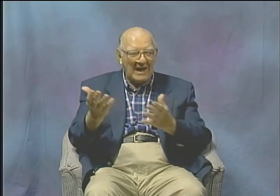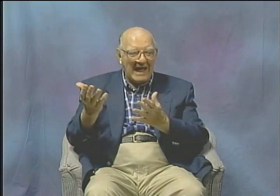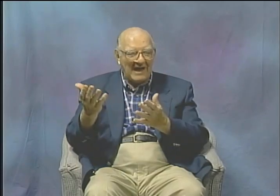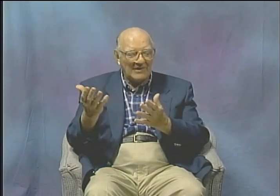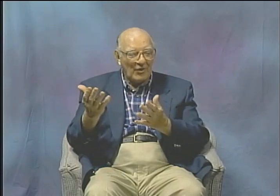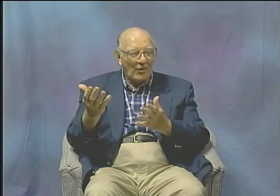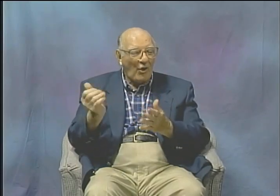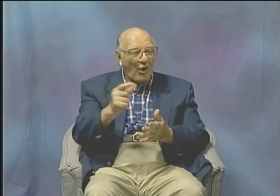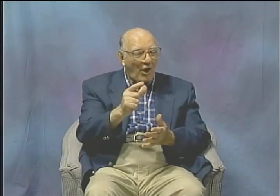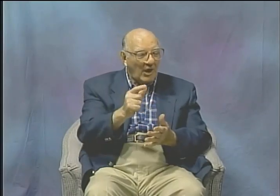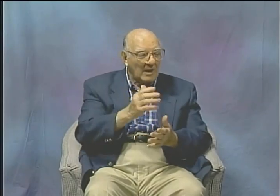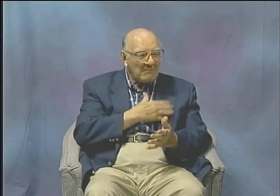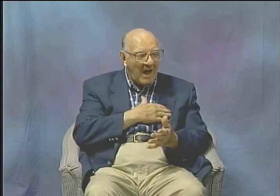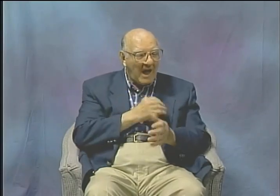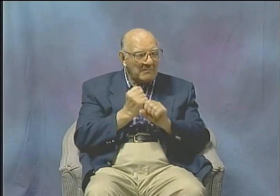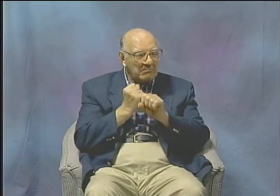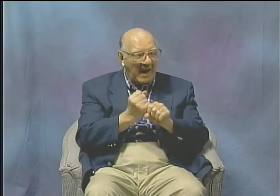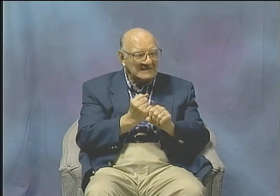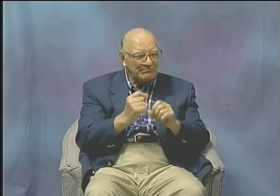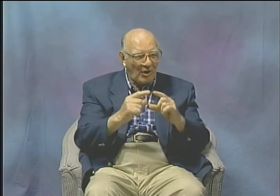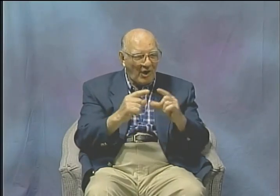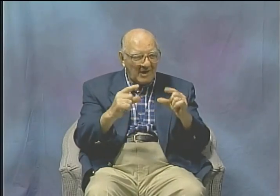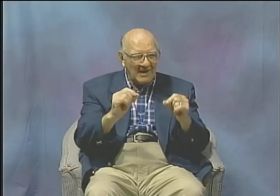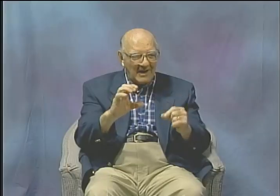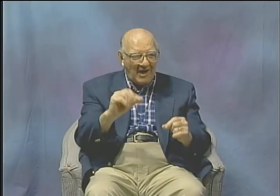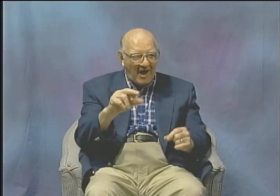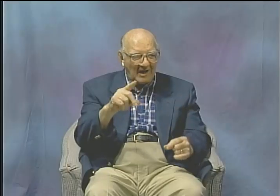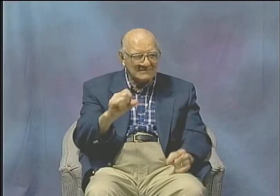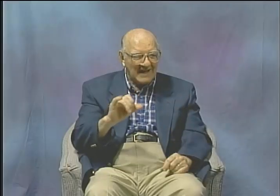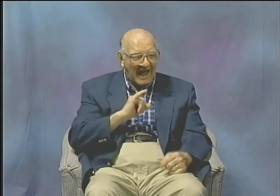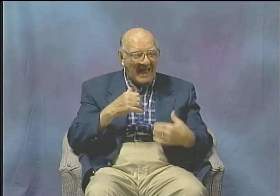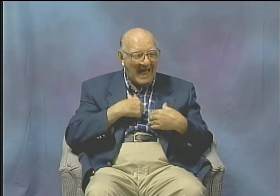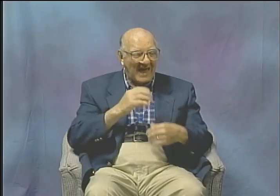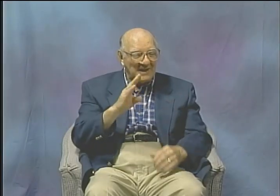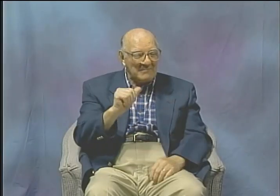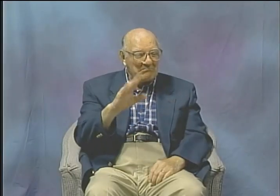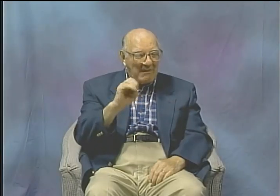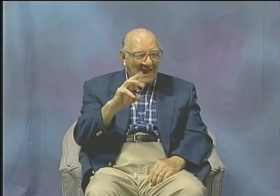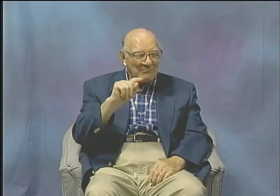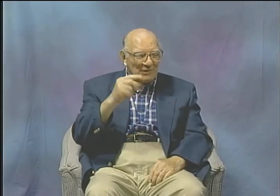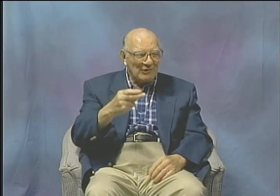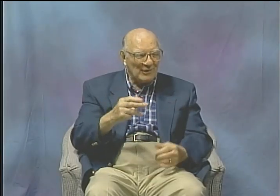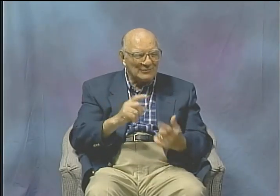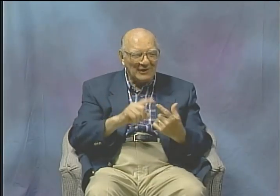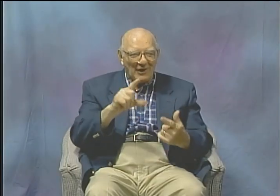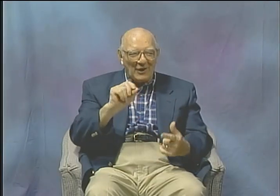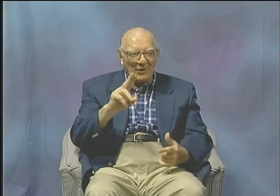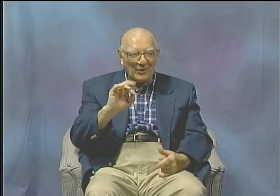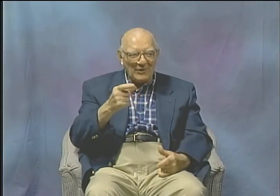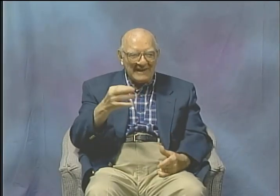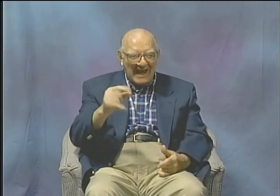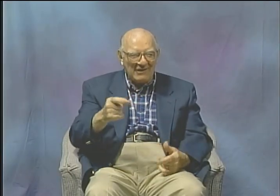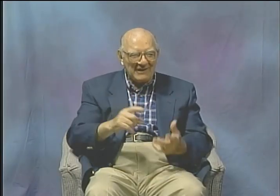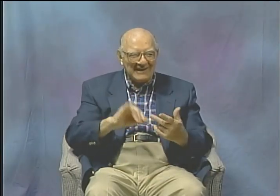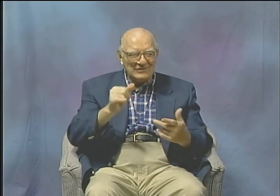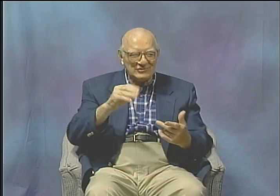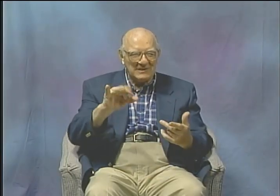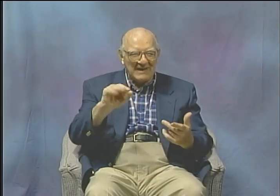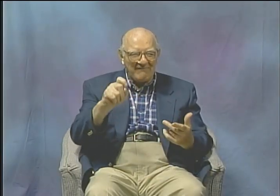out all my baseball cards. I had Babe Ruth, Lou Gehrig, and Jimmy